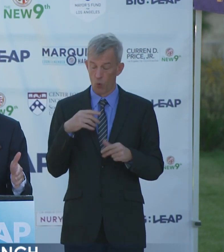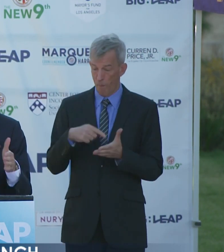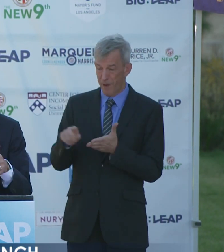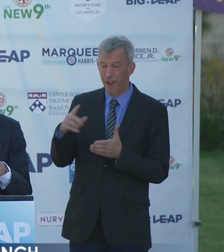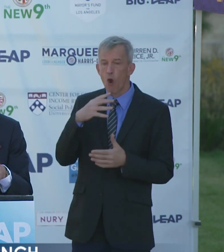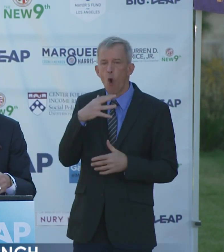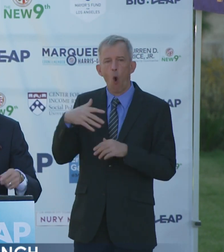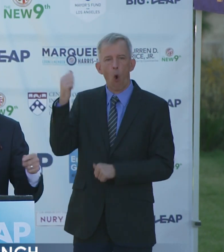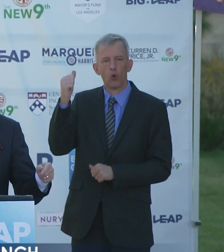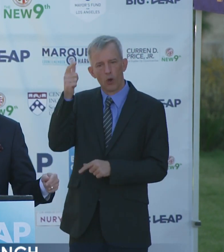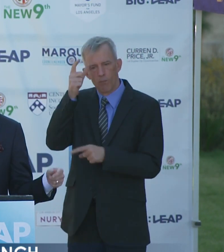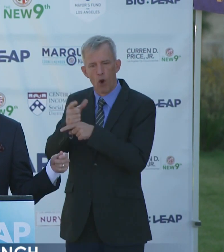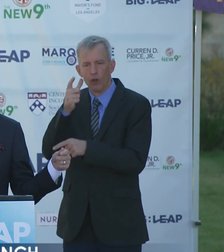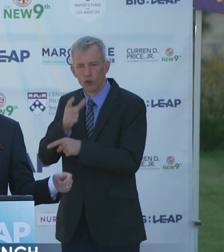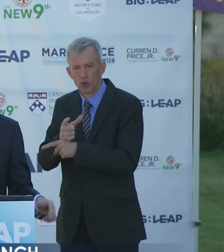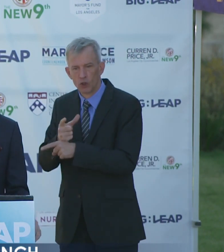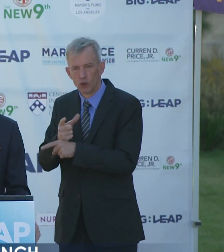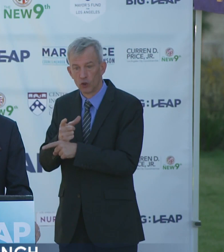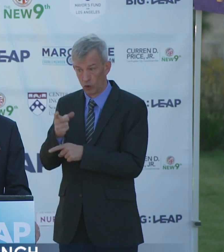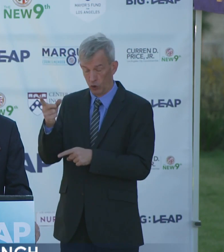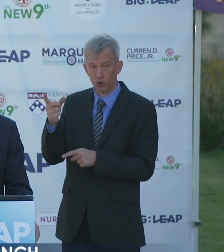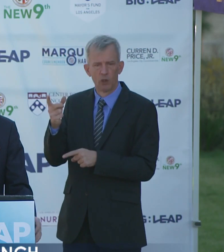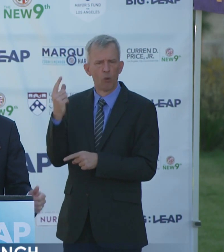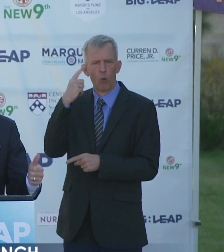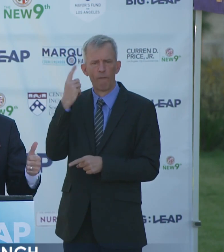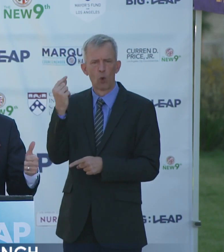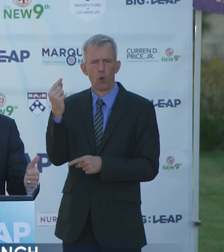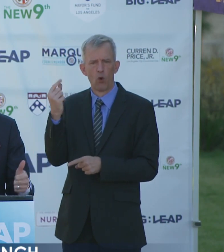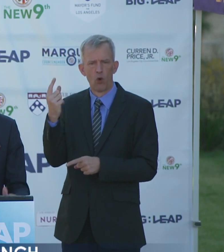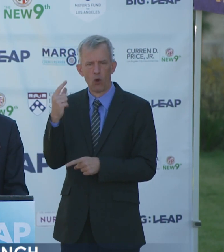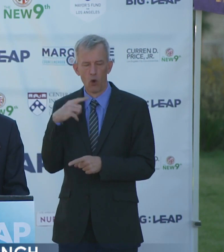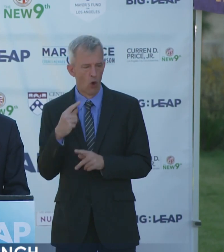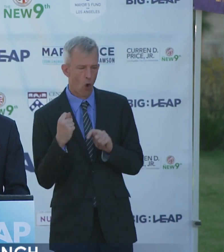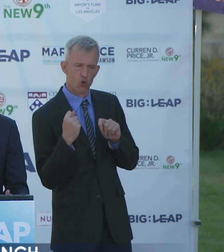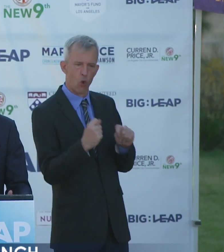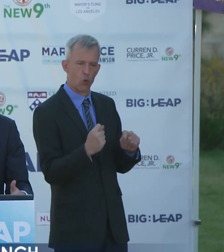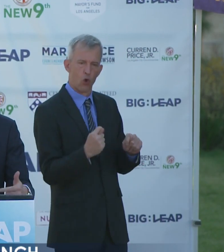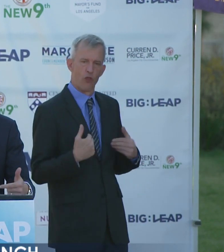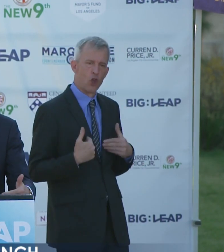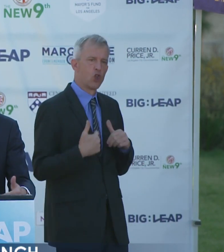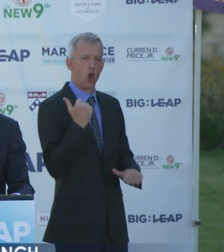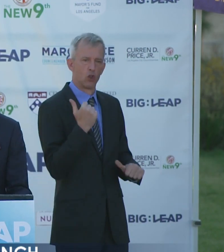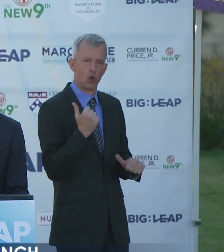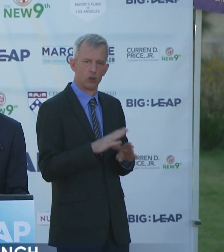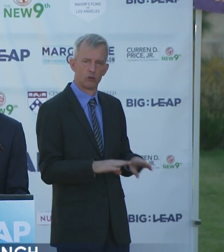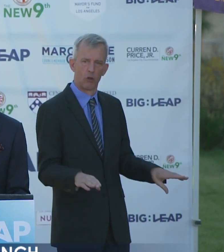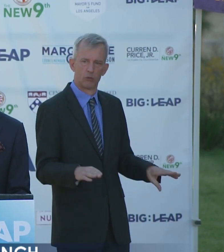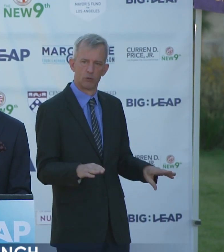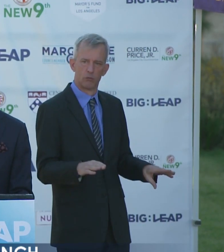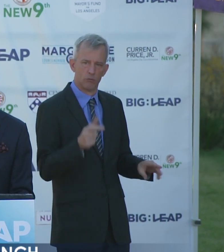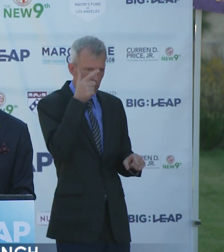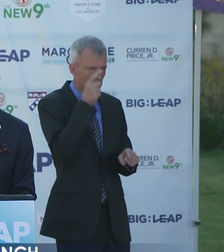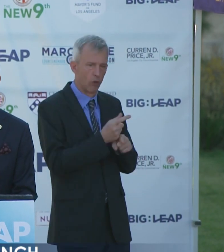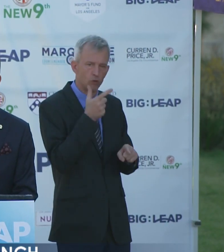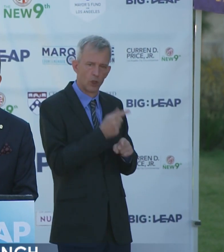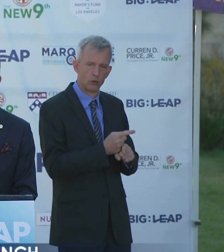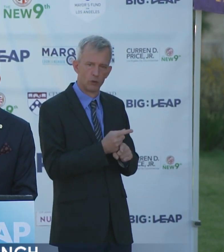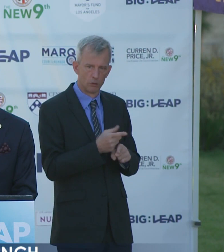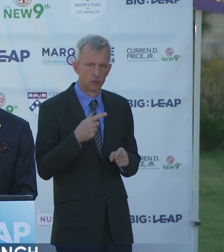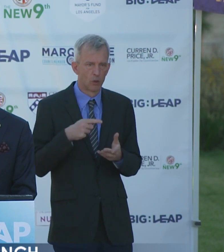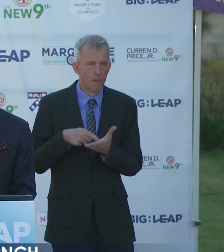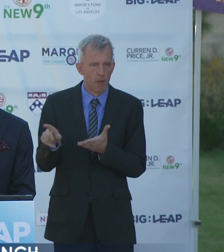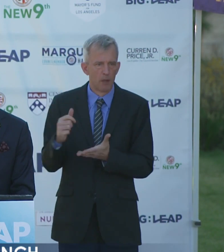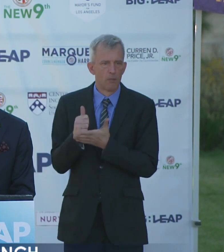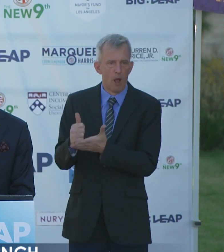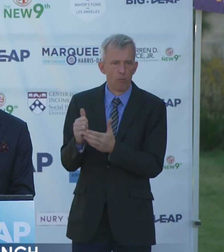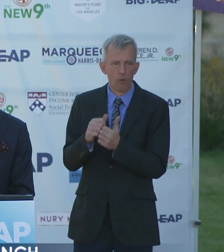teach and get paid for tutoring their younger siblings, to help them provide for the family and help their younger siblings out with homework. The city's